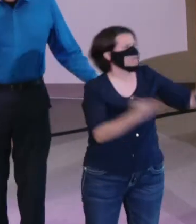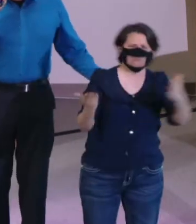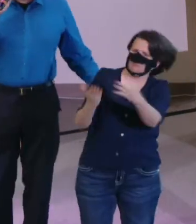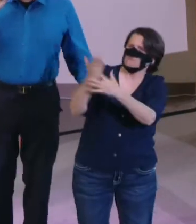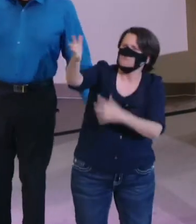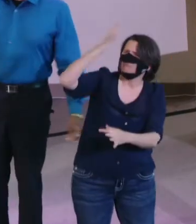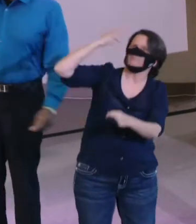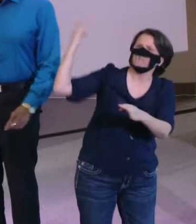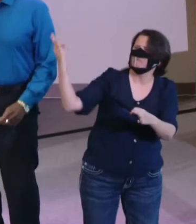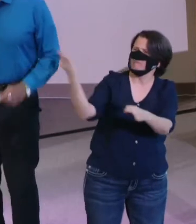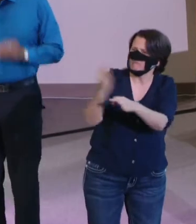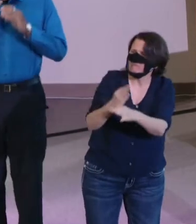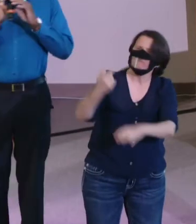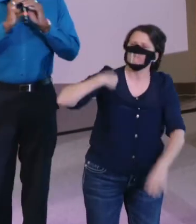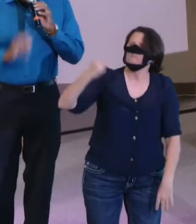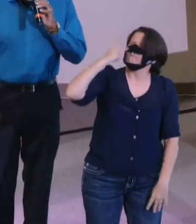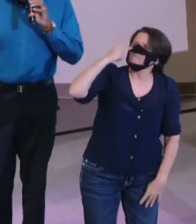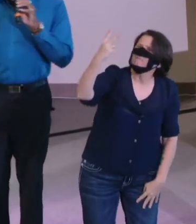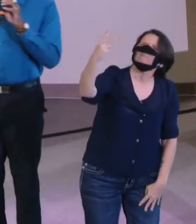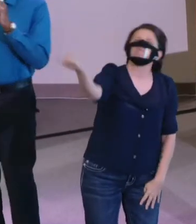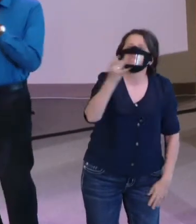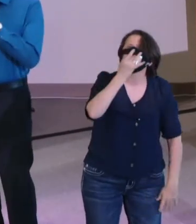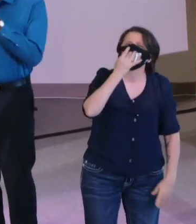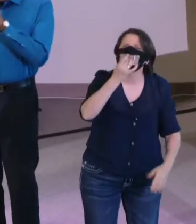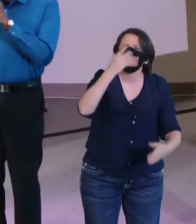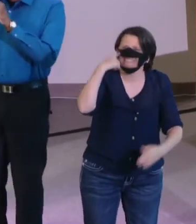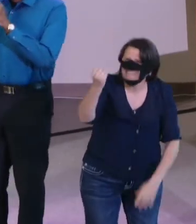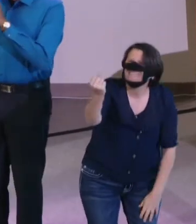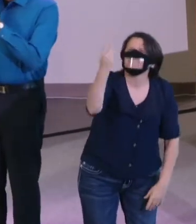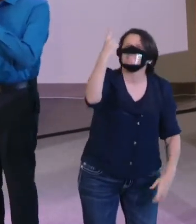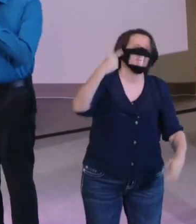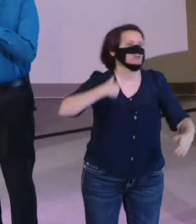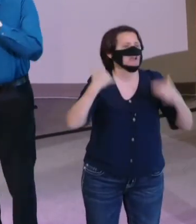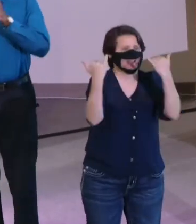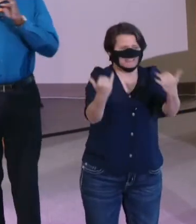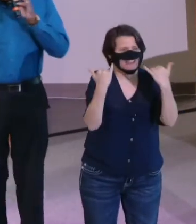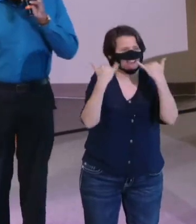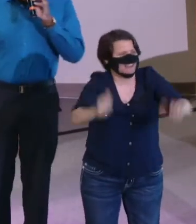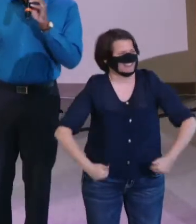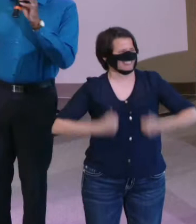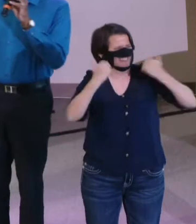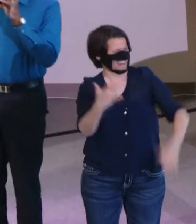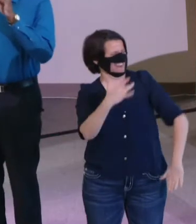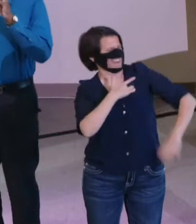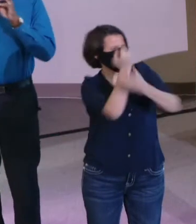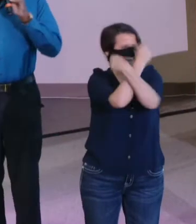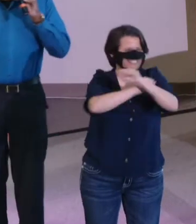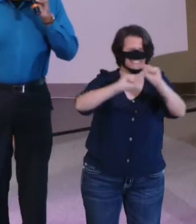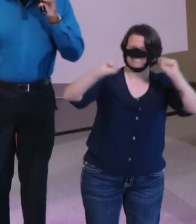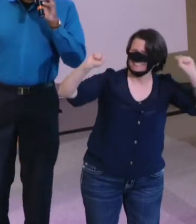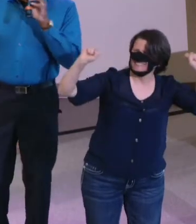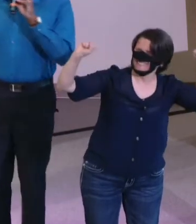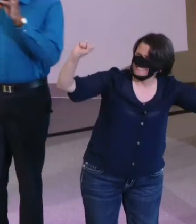strife. With my faith, I see the light. I'm free in the Spirit.